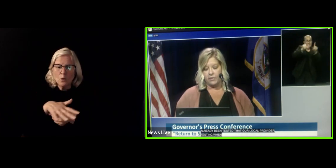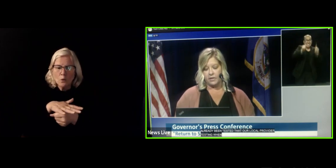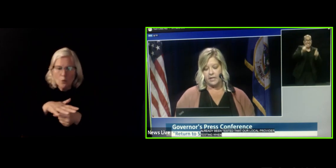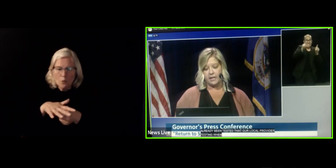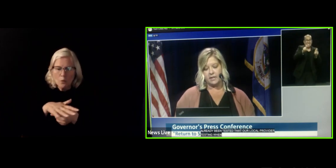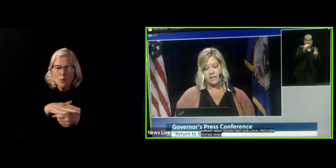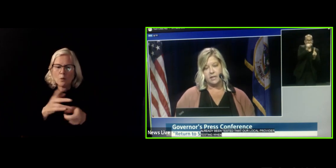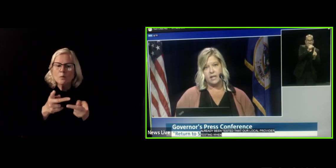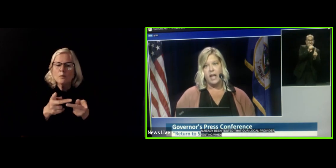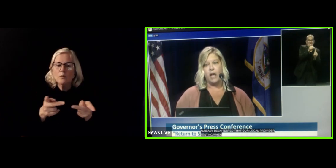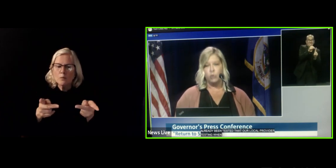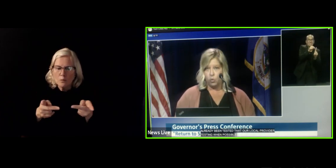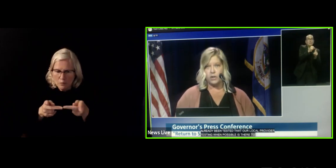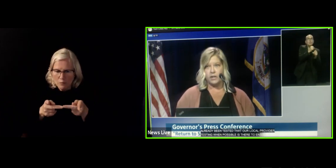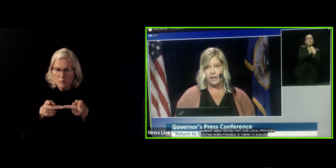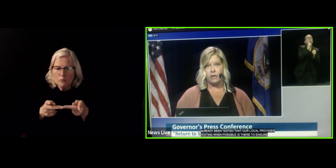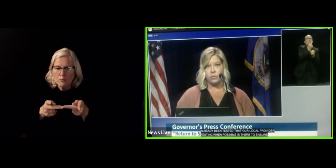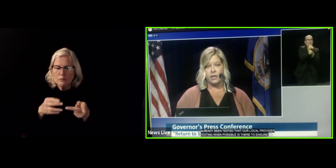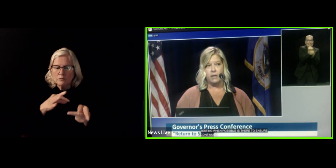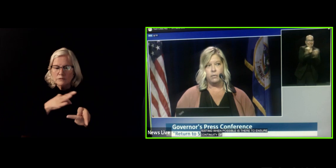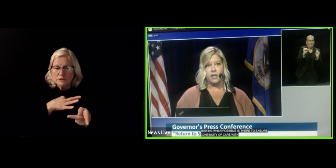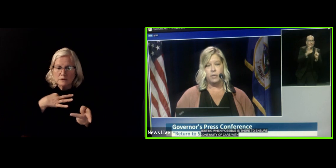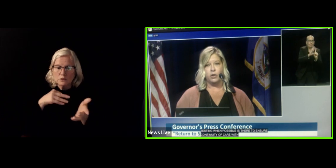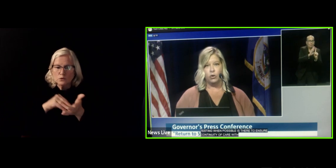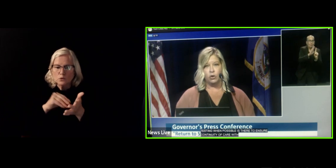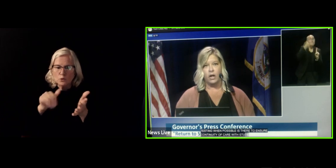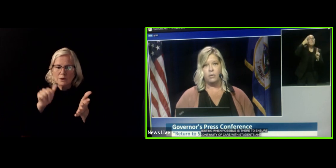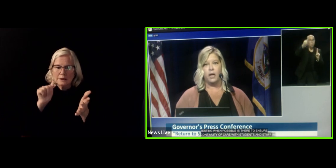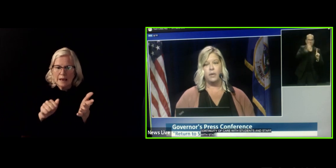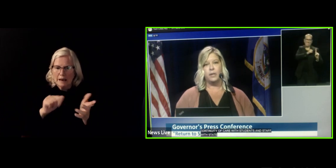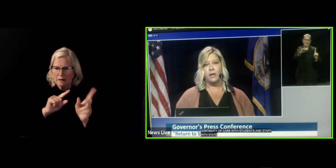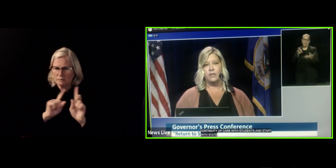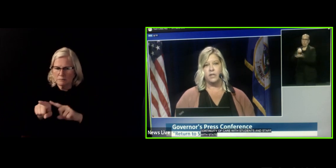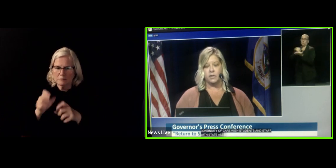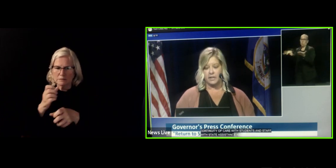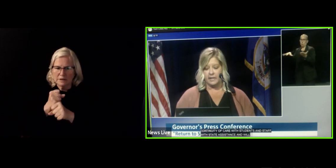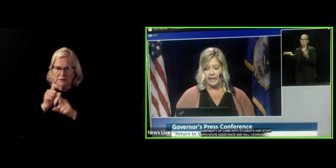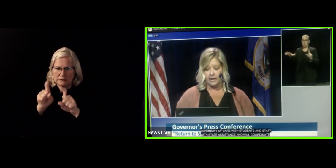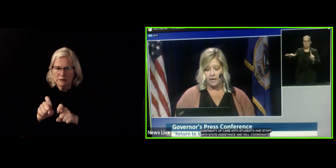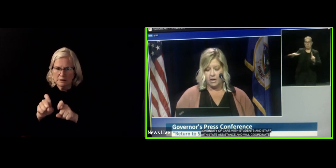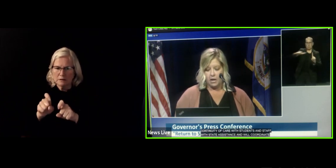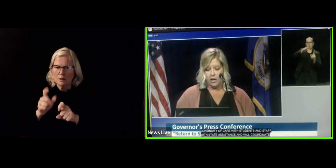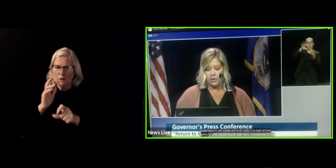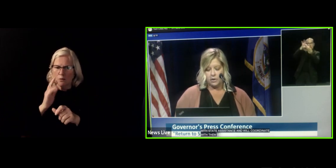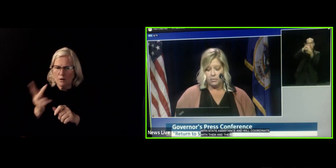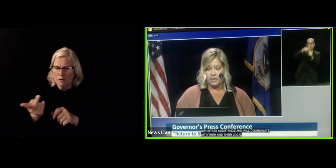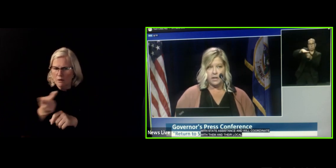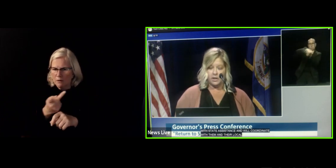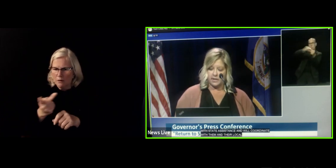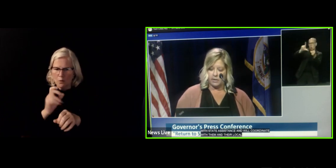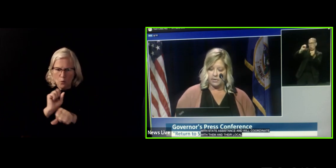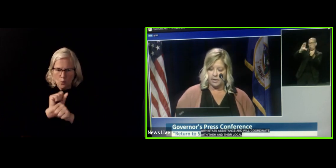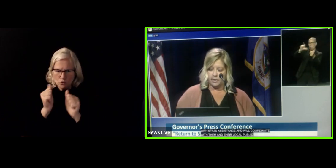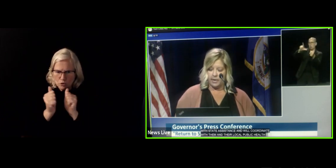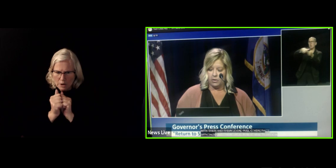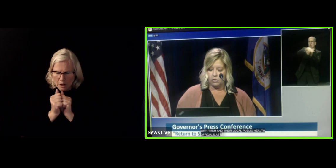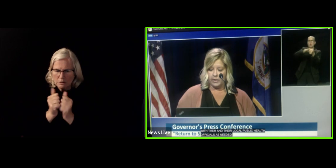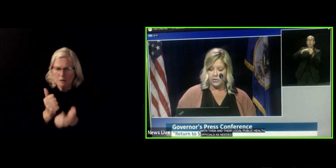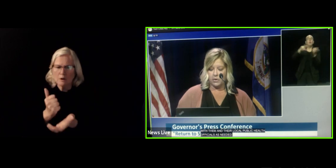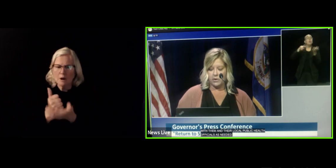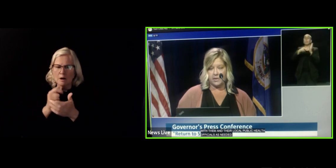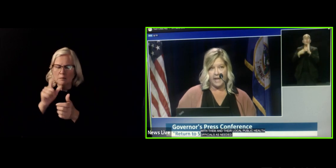staff with state assistance, and will coordinate that with them and their local health, public health officials as needed. It also means that our state will supplement